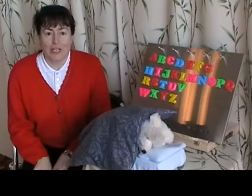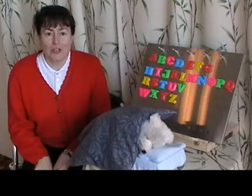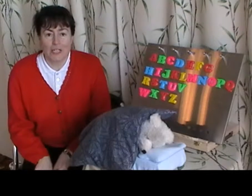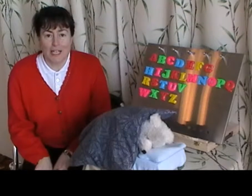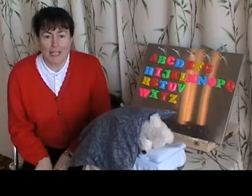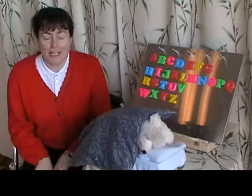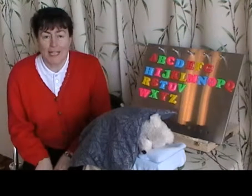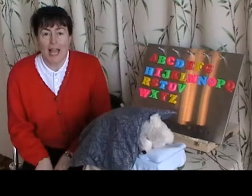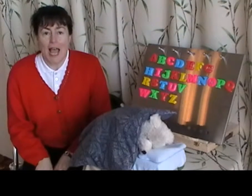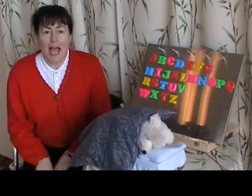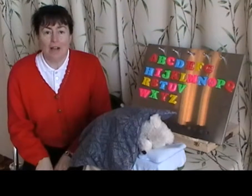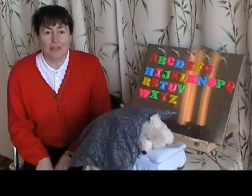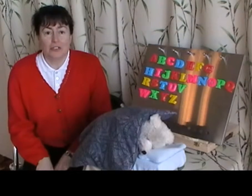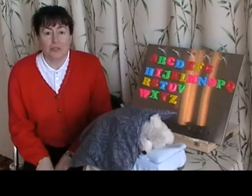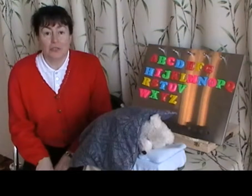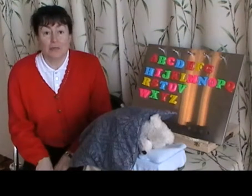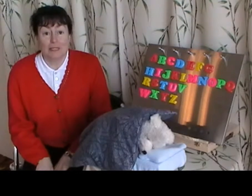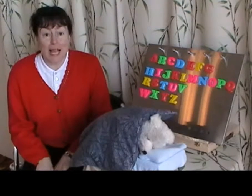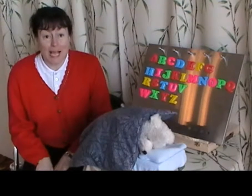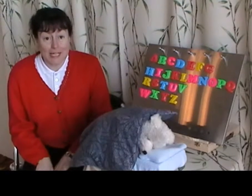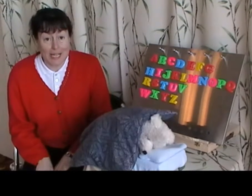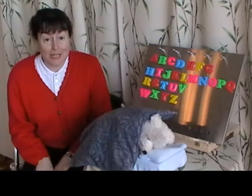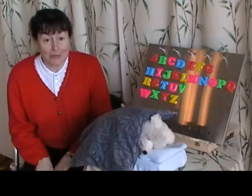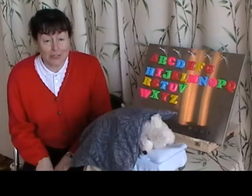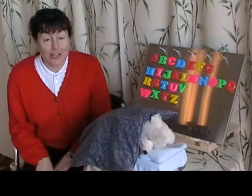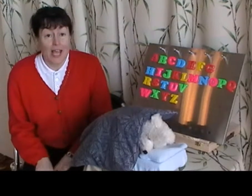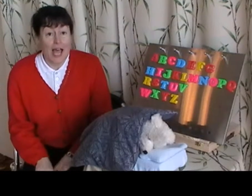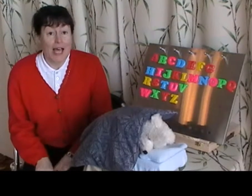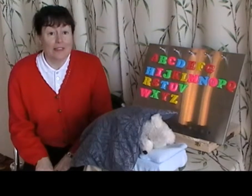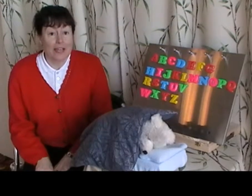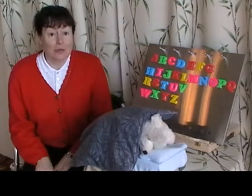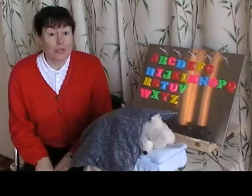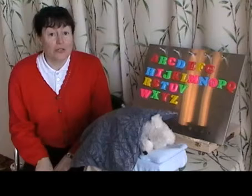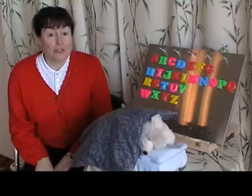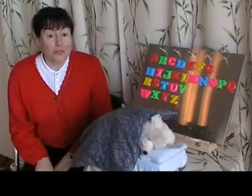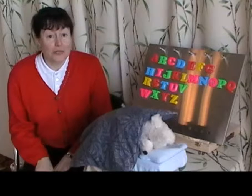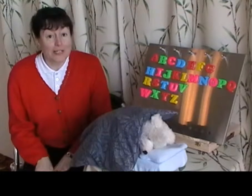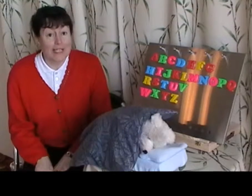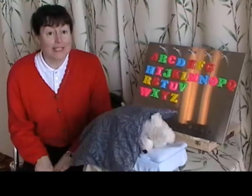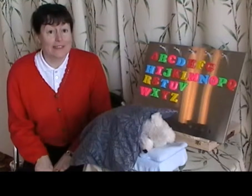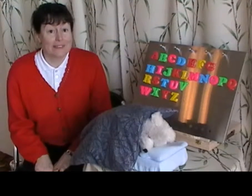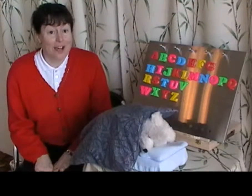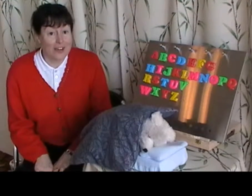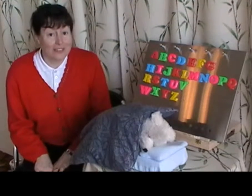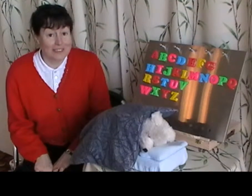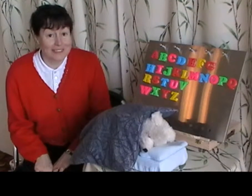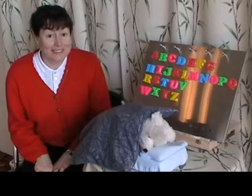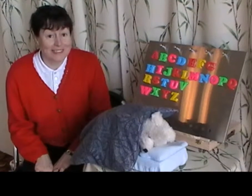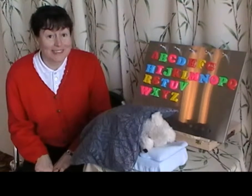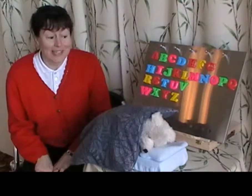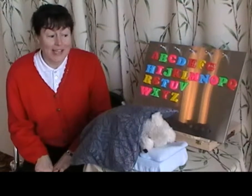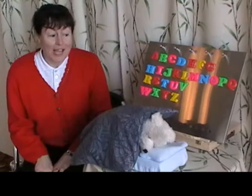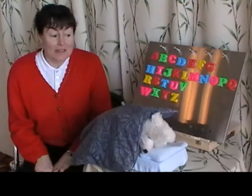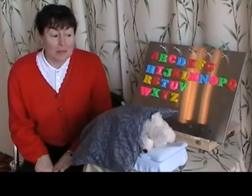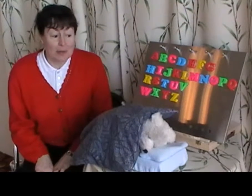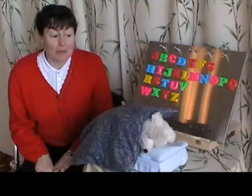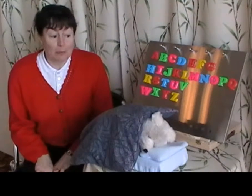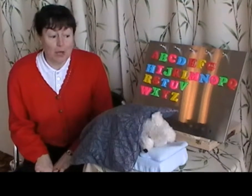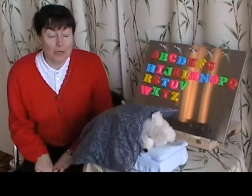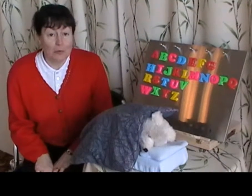could learn how to do some sign language and then we could use it in a song. And then perhaps Barney will